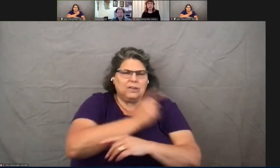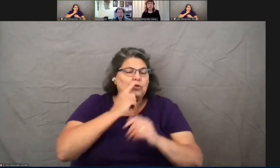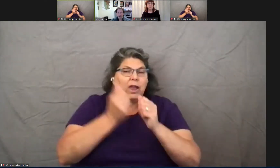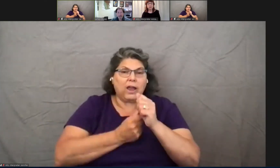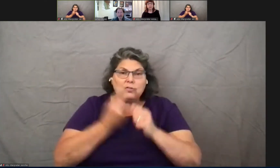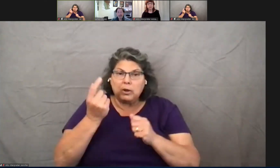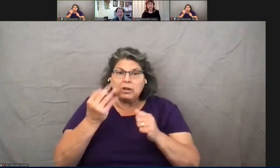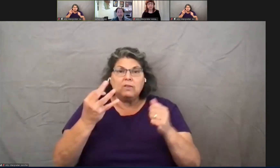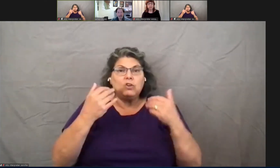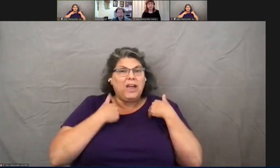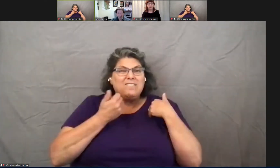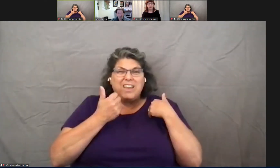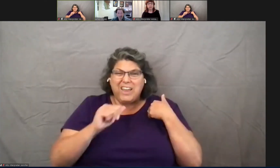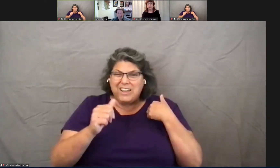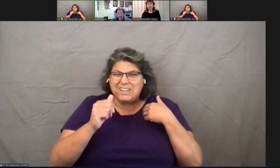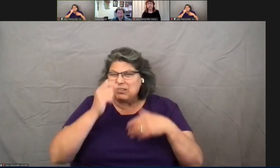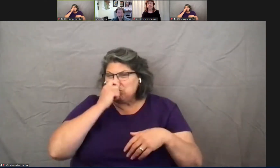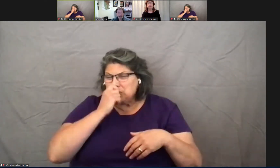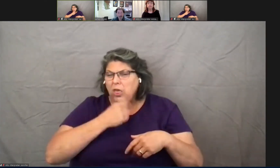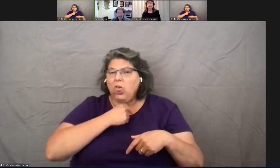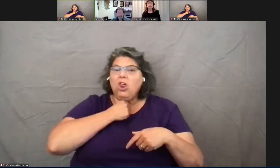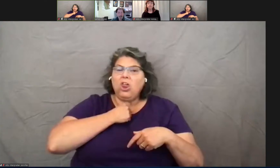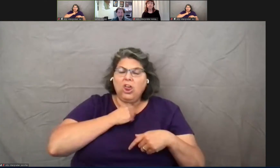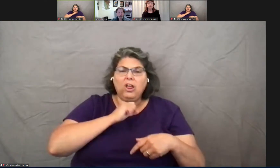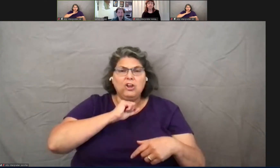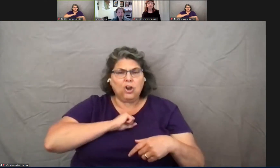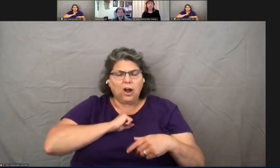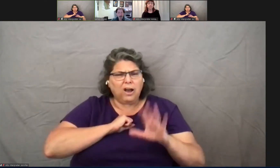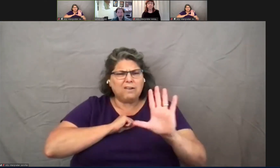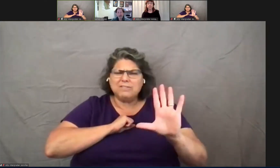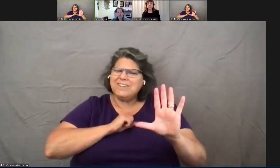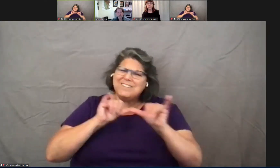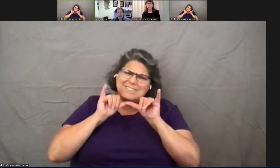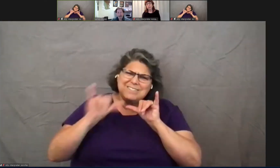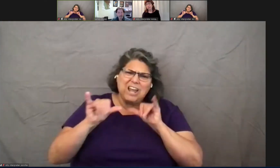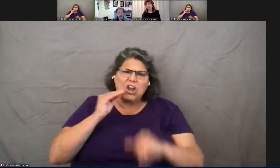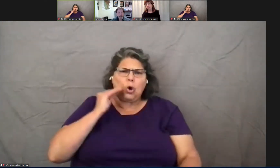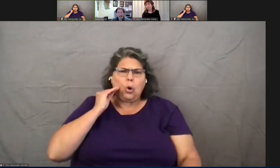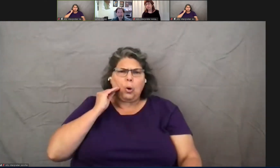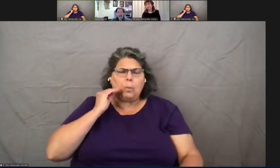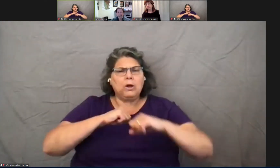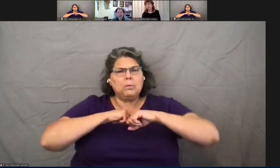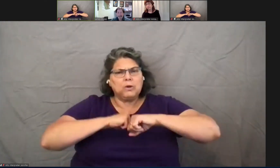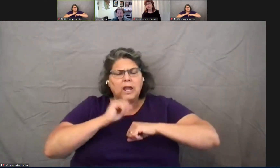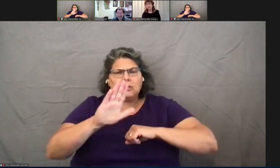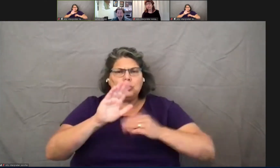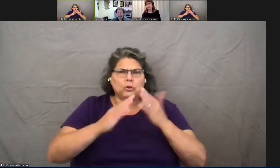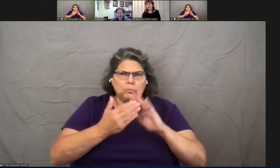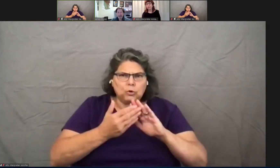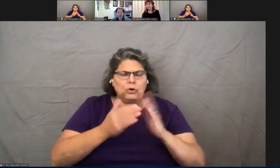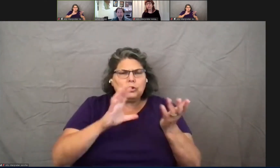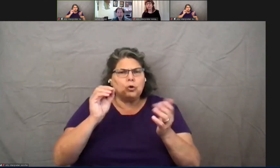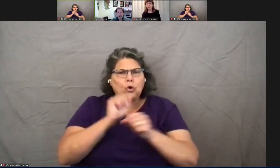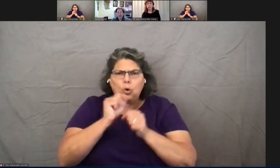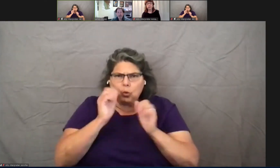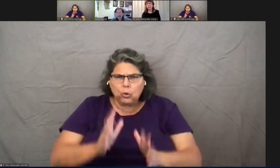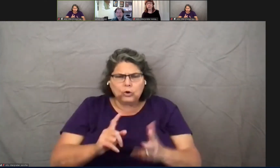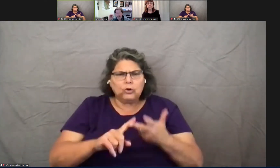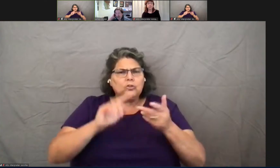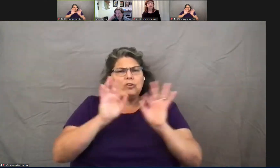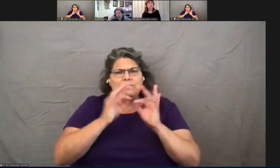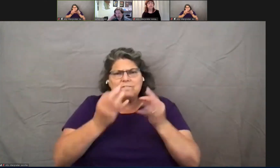you have symptoms, stay home. Protect the community, protect your coworkers and family and friends, and get a test. Whether